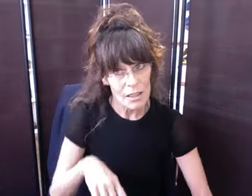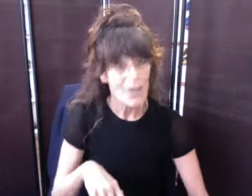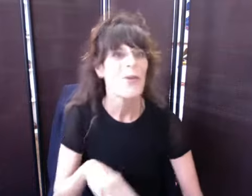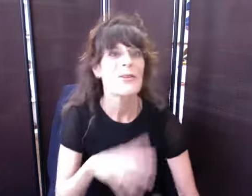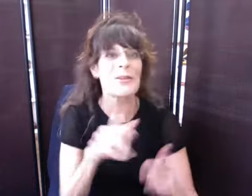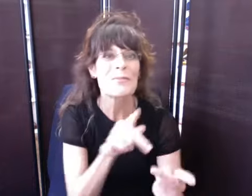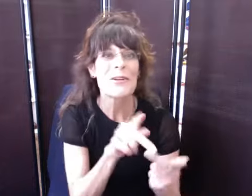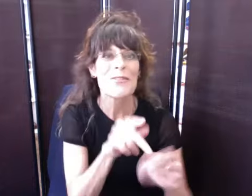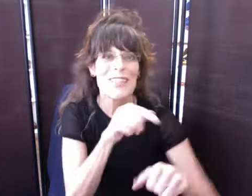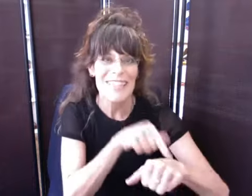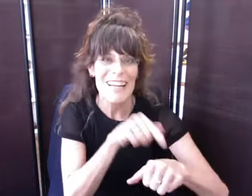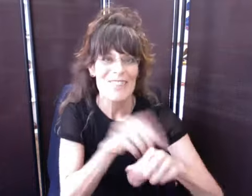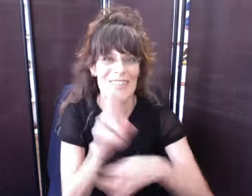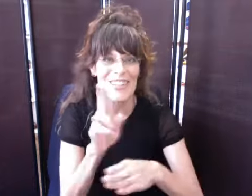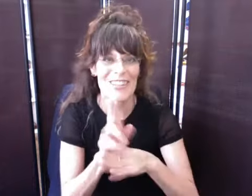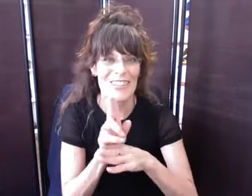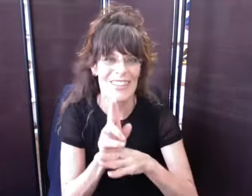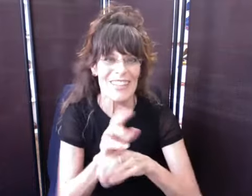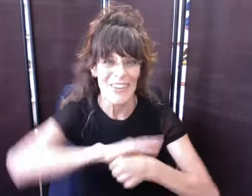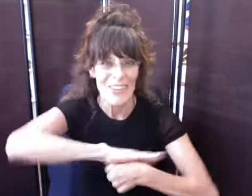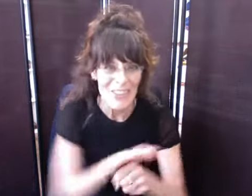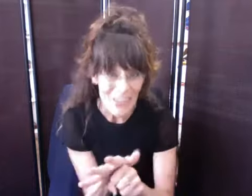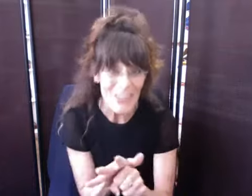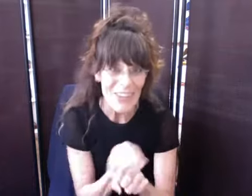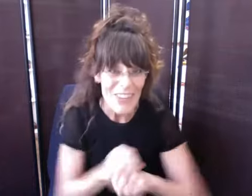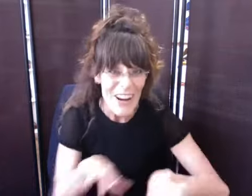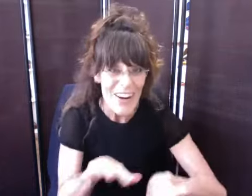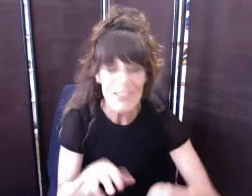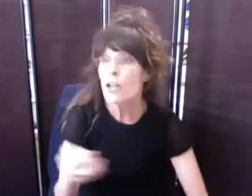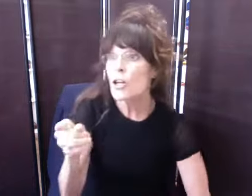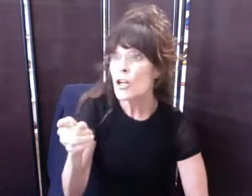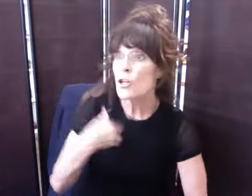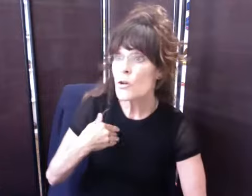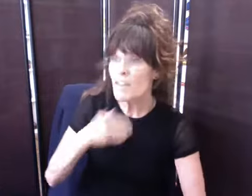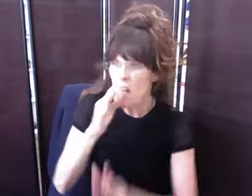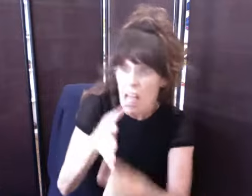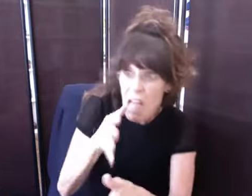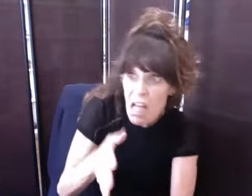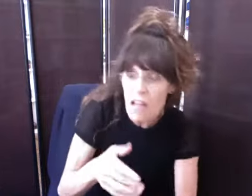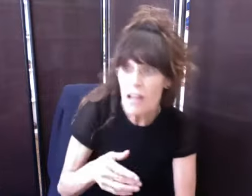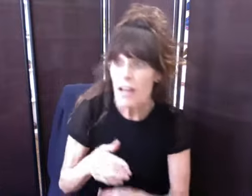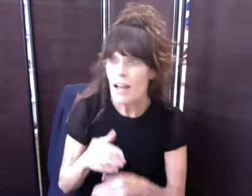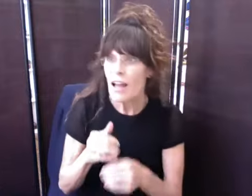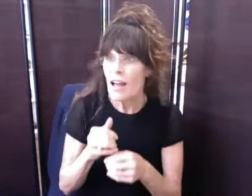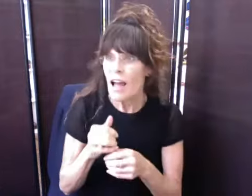analogy, but it's true, right? So he said to me, look, if you ever have the flu, I said, yeah. He said, well, tell me how you know you have a flu. I said,